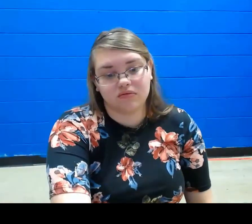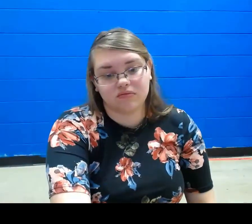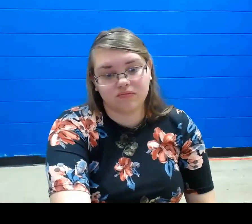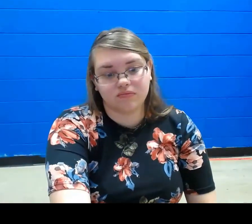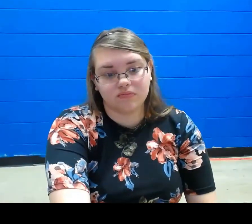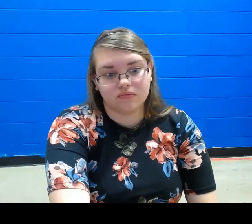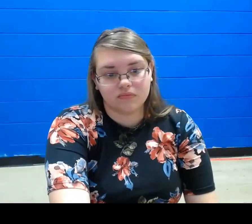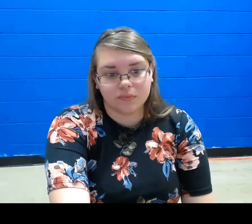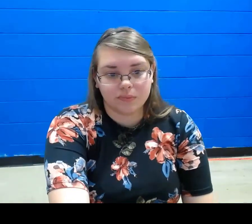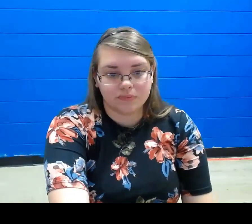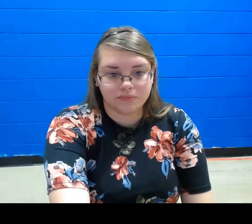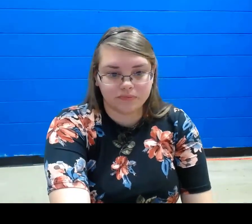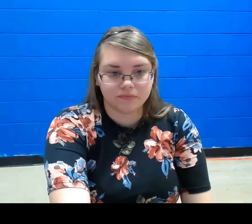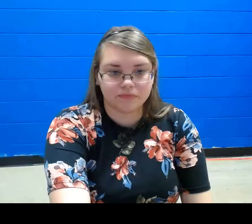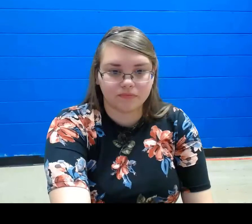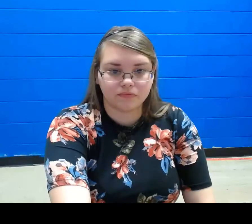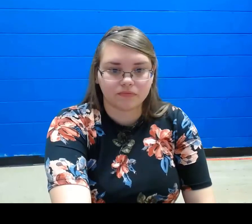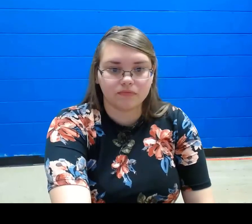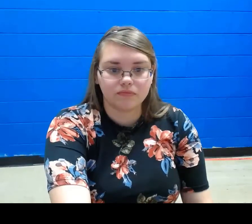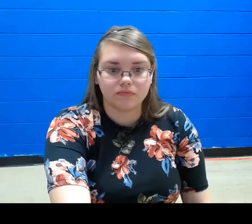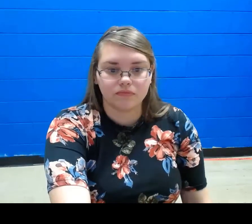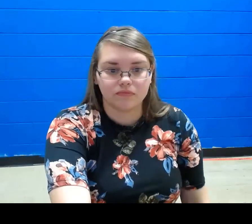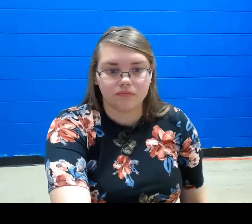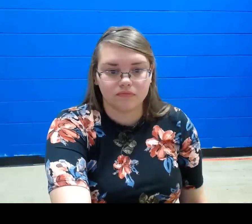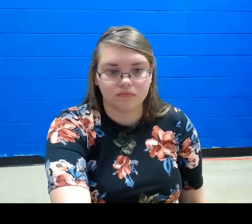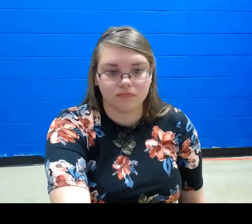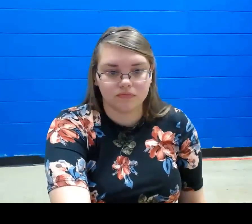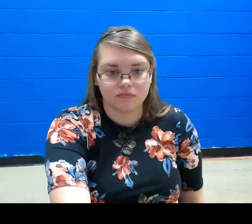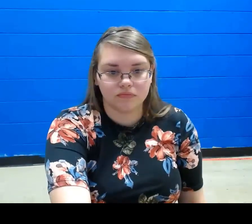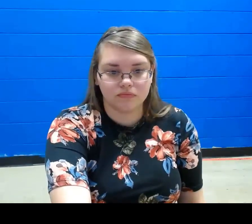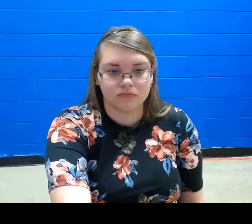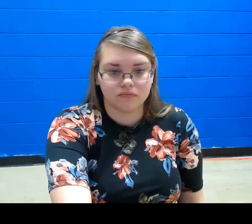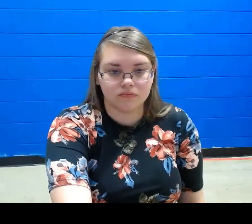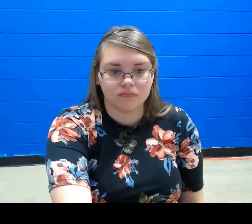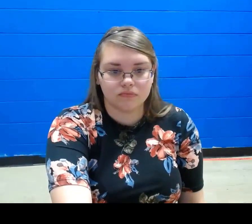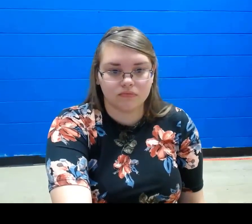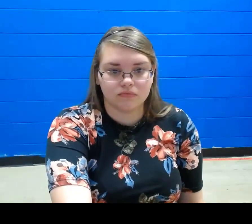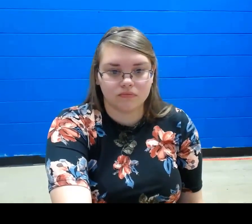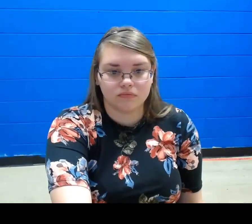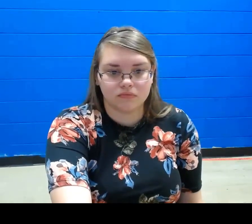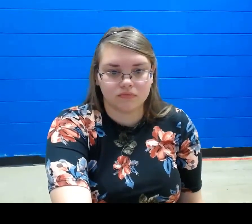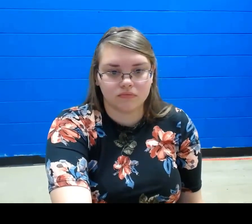So a single tattoo may not truly last forever, but tattoos have been around longer than any